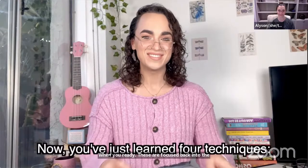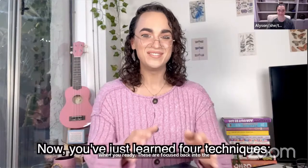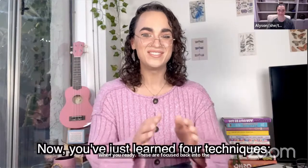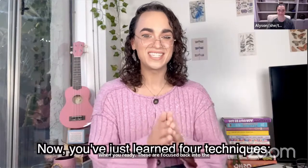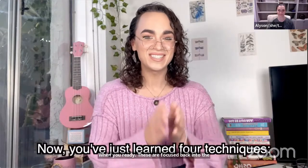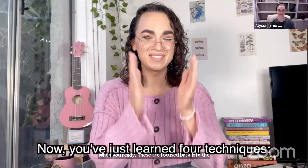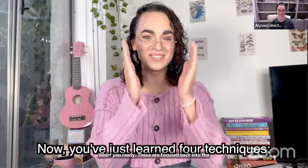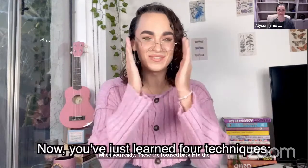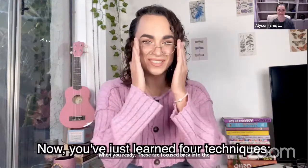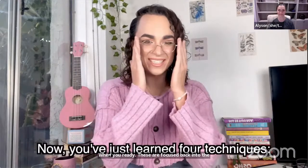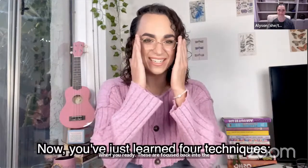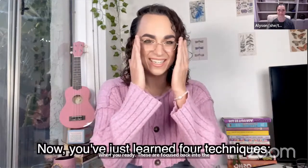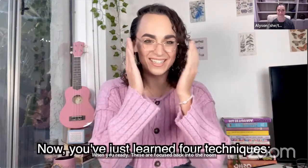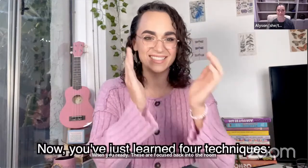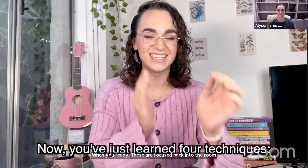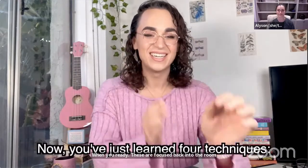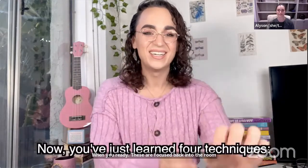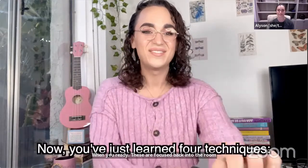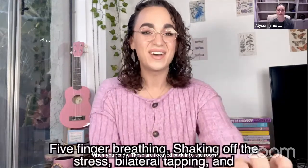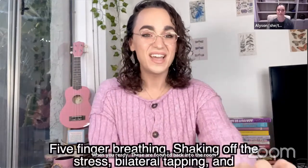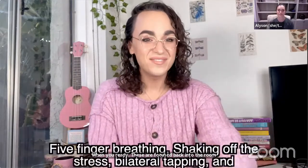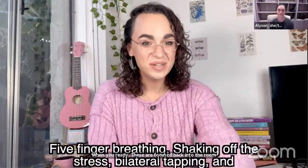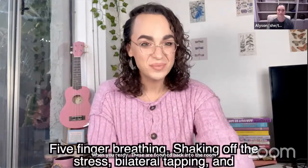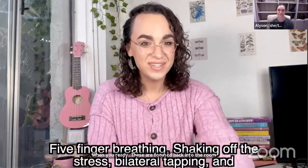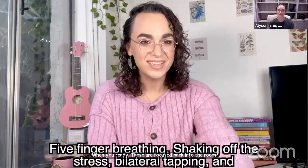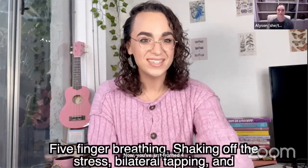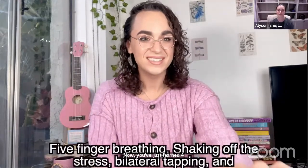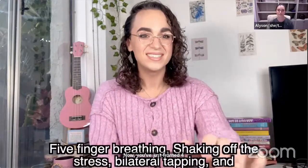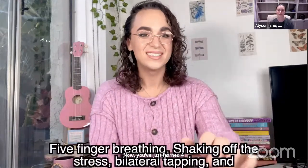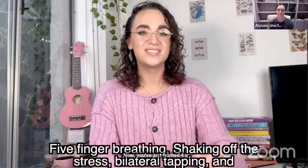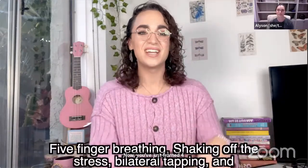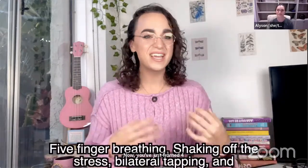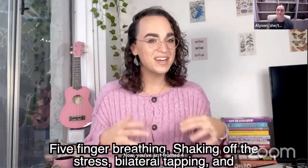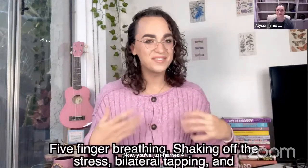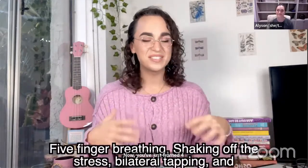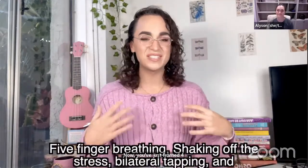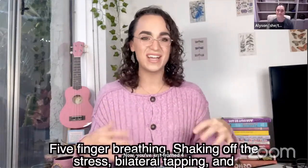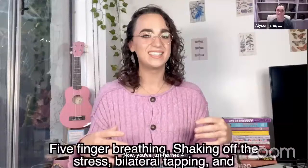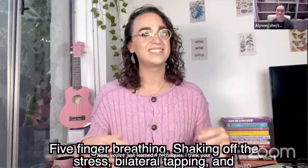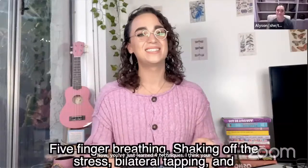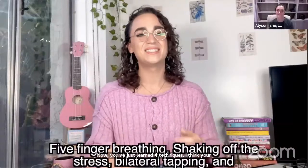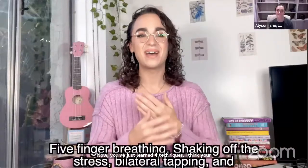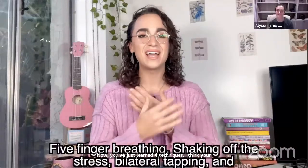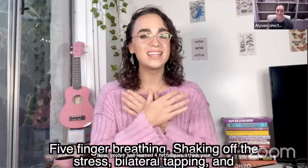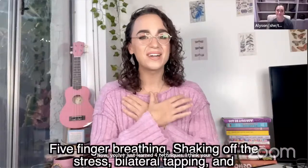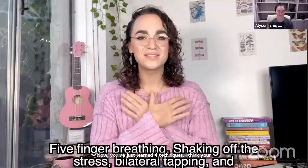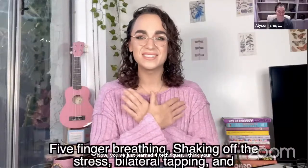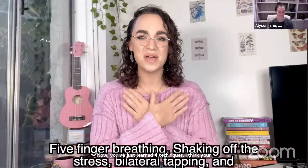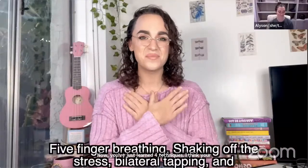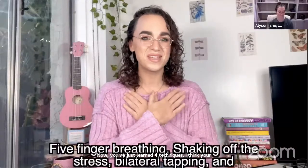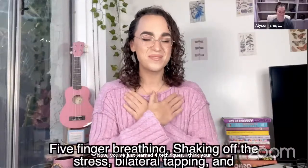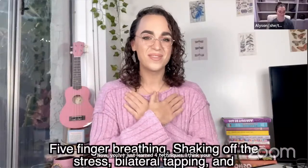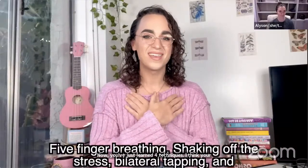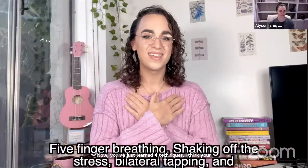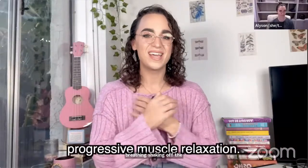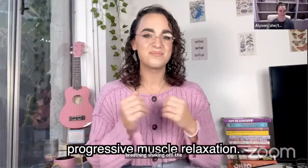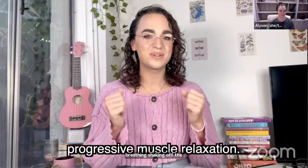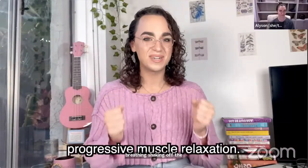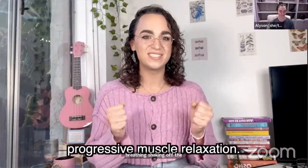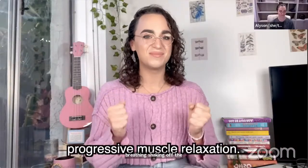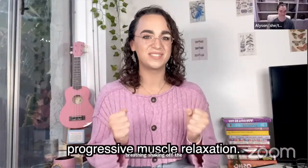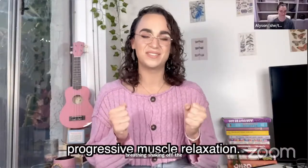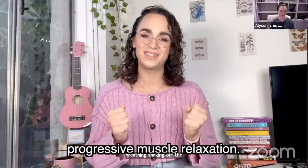Now, you've just learned four techniques: five-finger breathing, shaking off the stress, bilateral tapping,